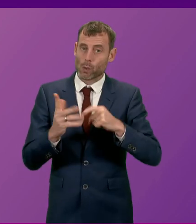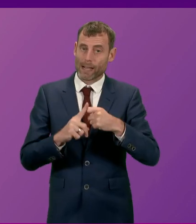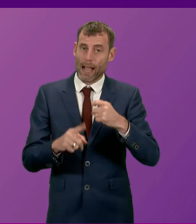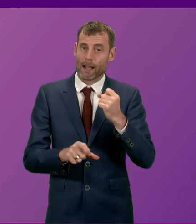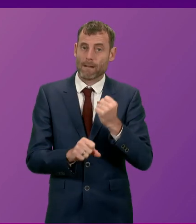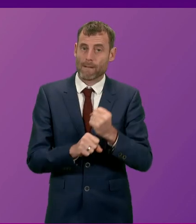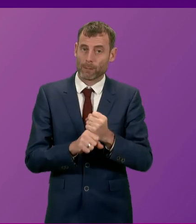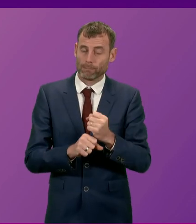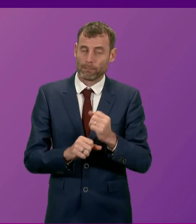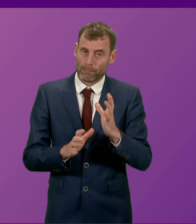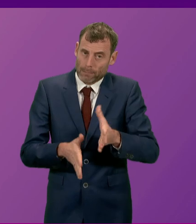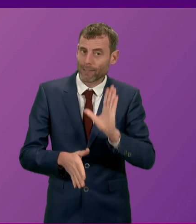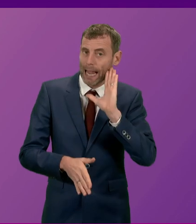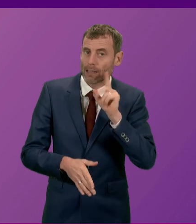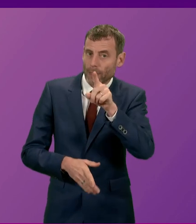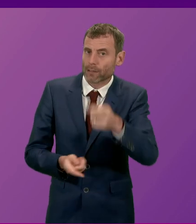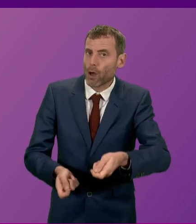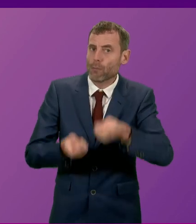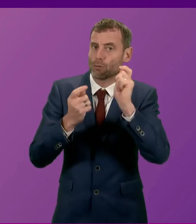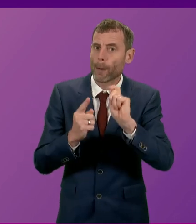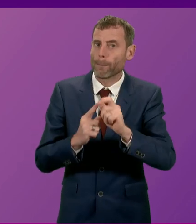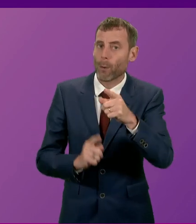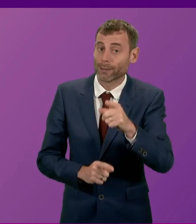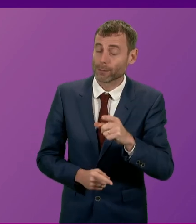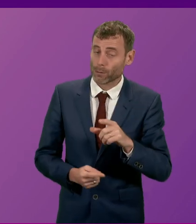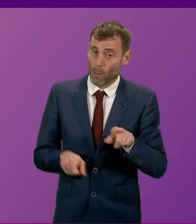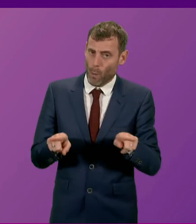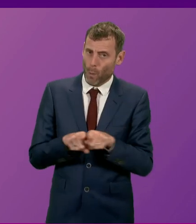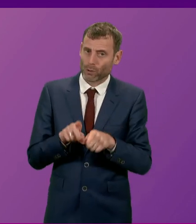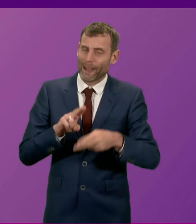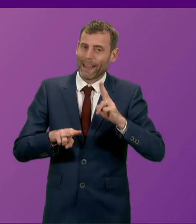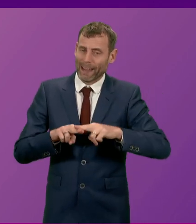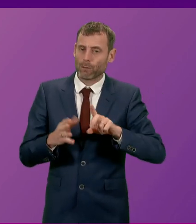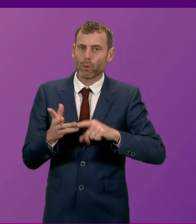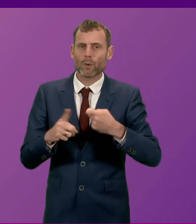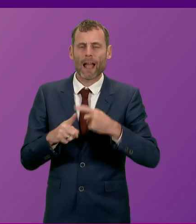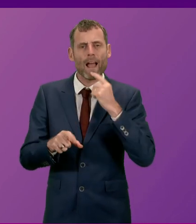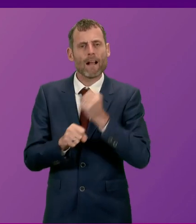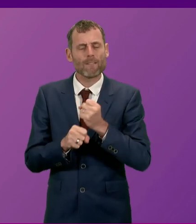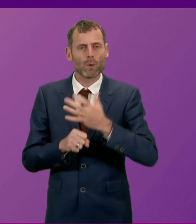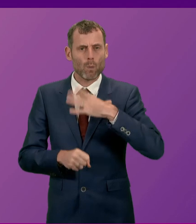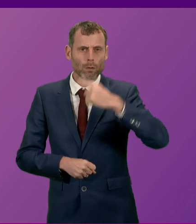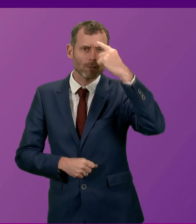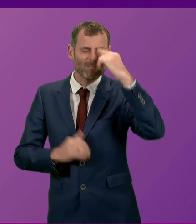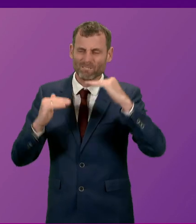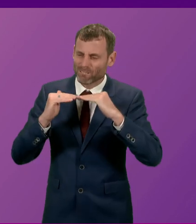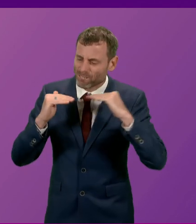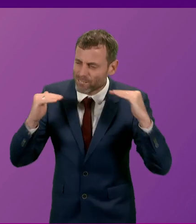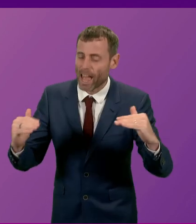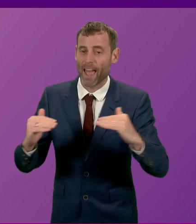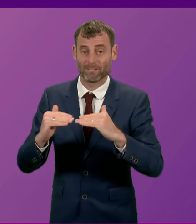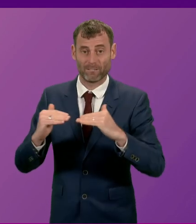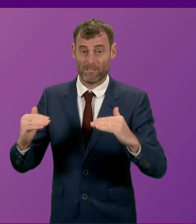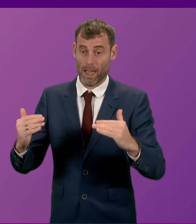Kingdom government. And if they're all interested in fairness, then the call that is made to Mr Adamson is one that should